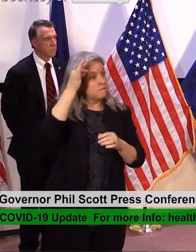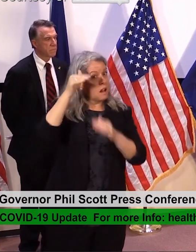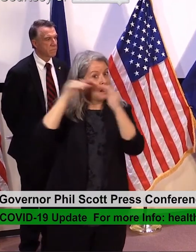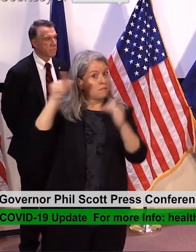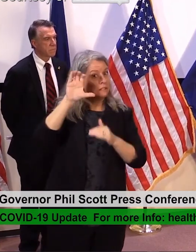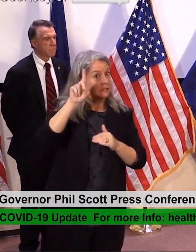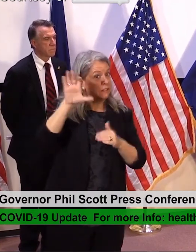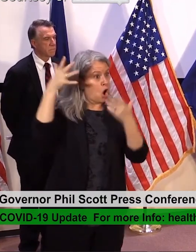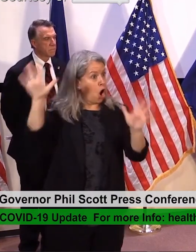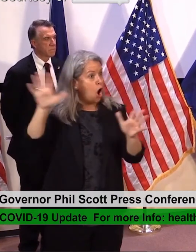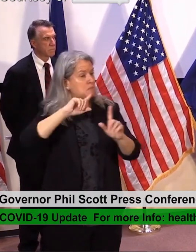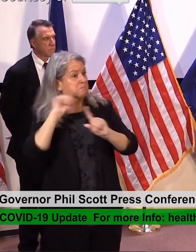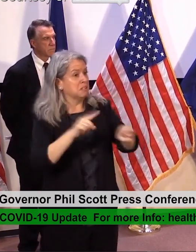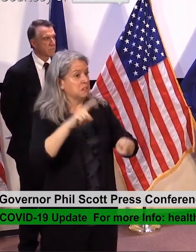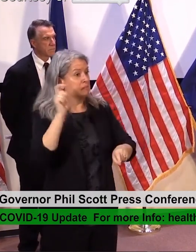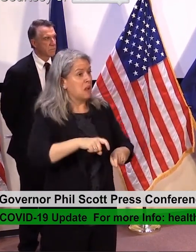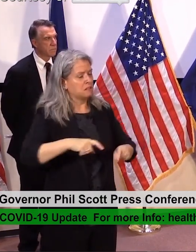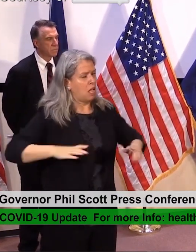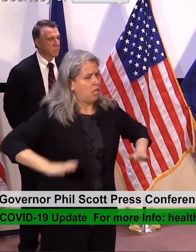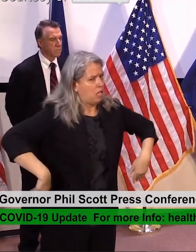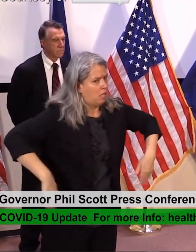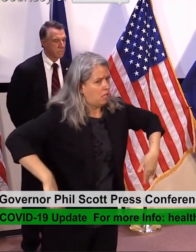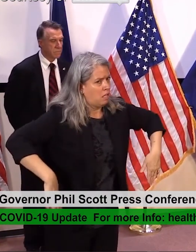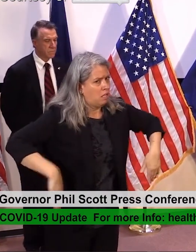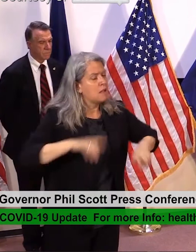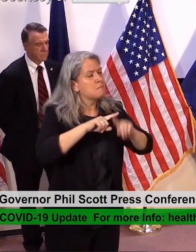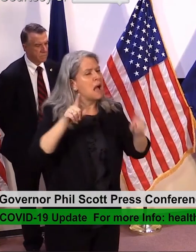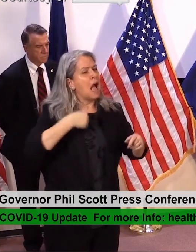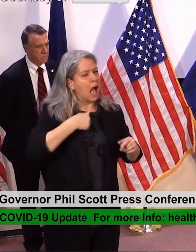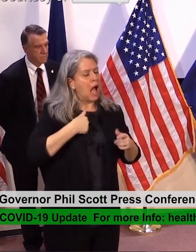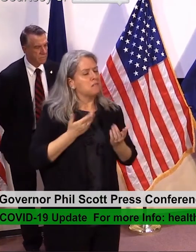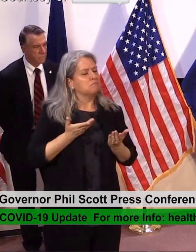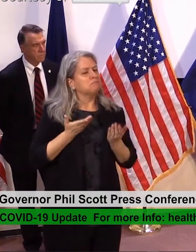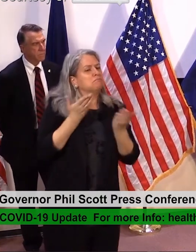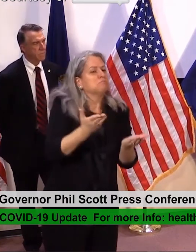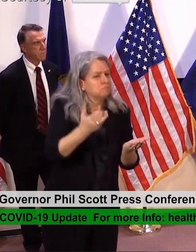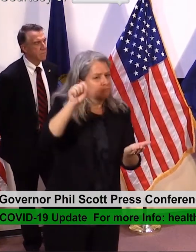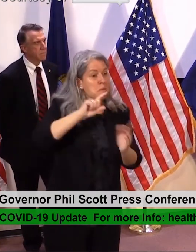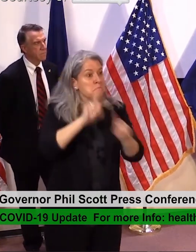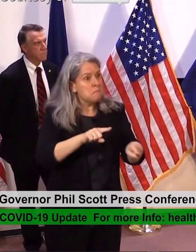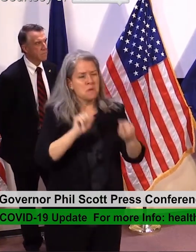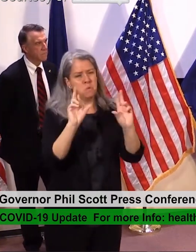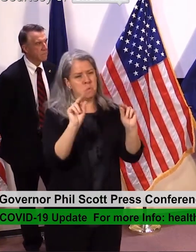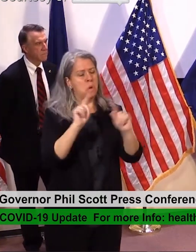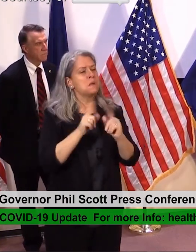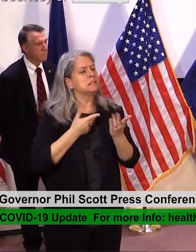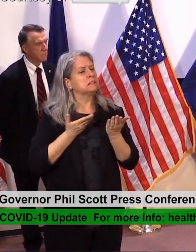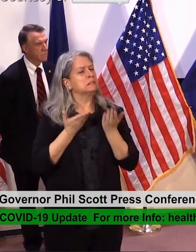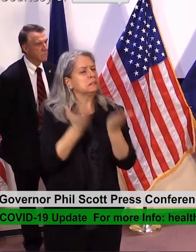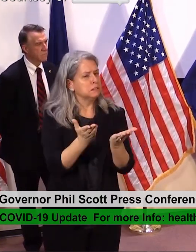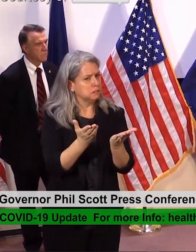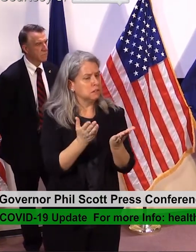coming days. But I want to stress two important points. We must still reserve medical-grade